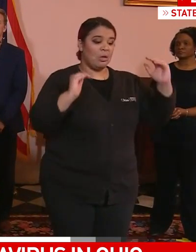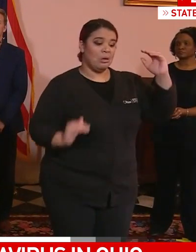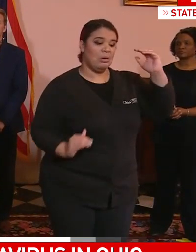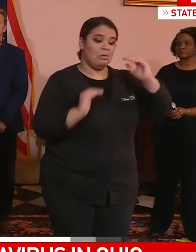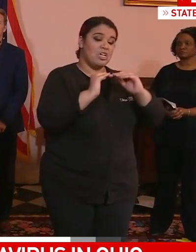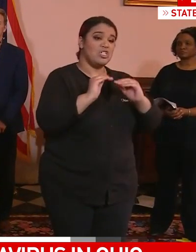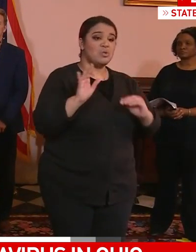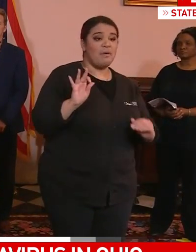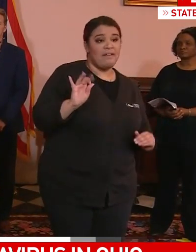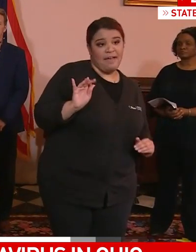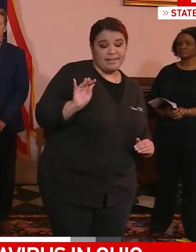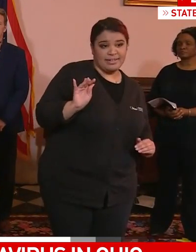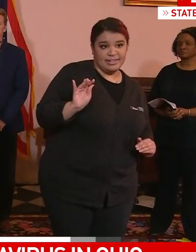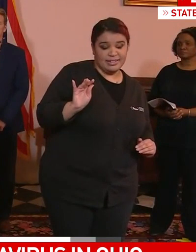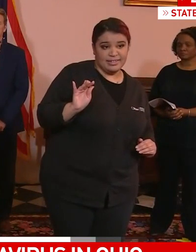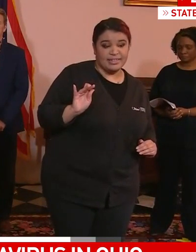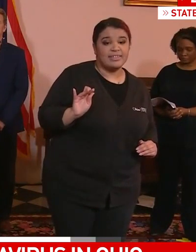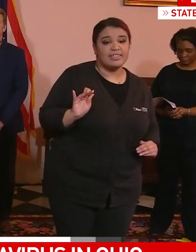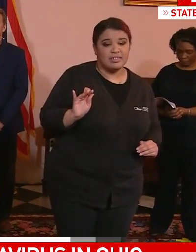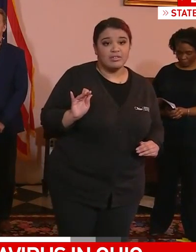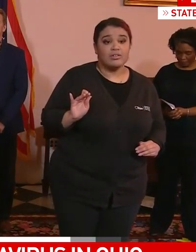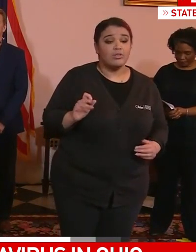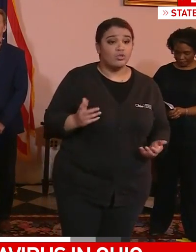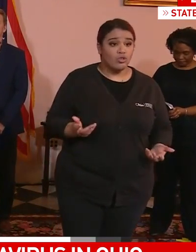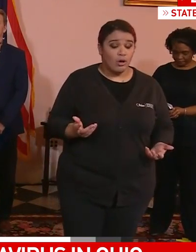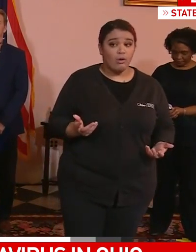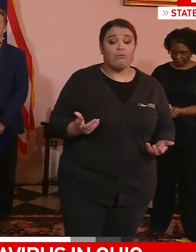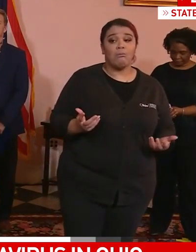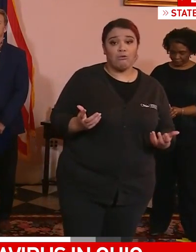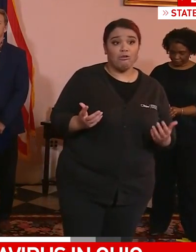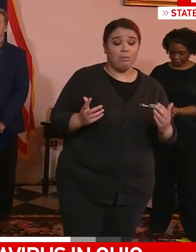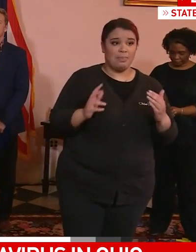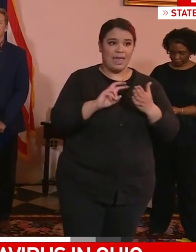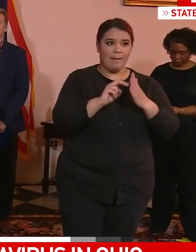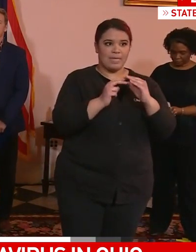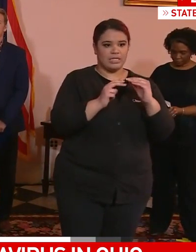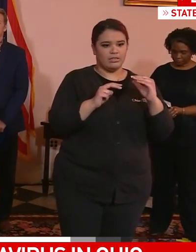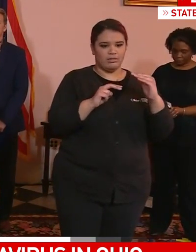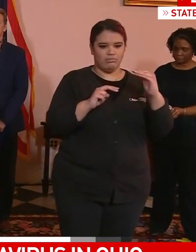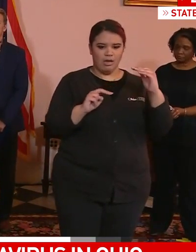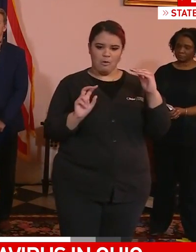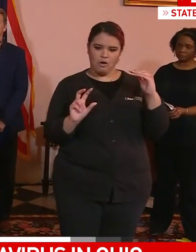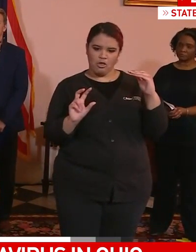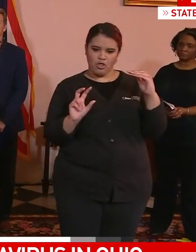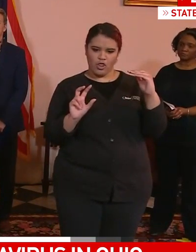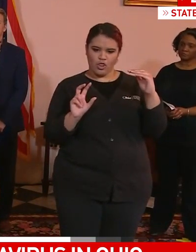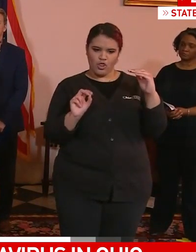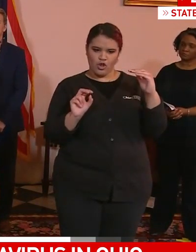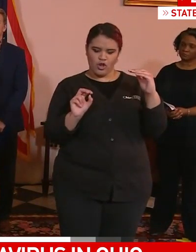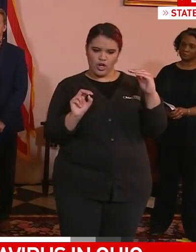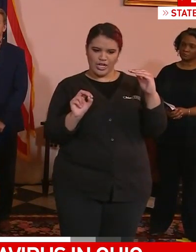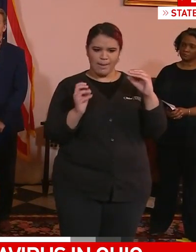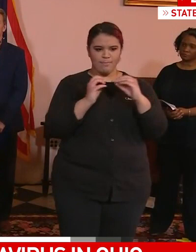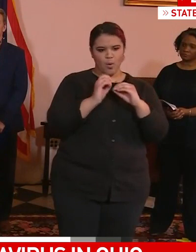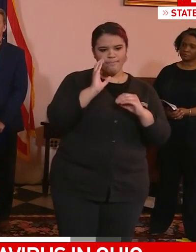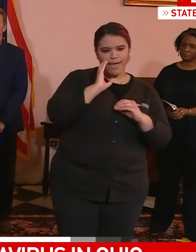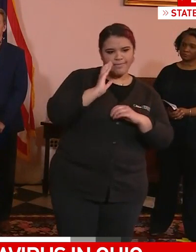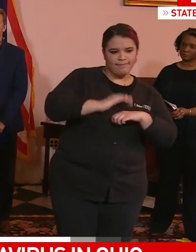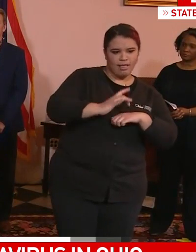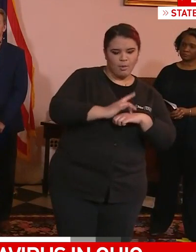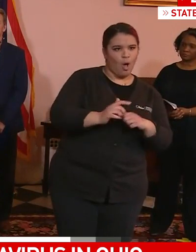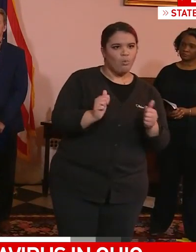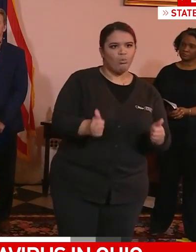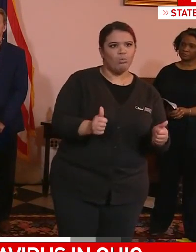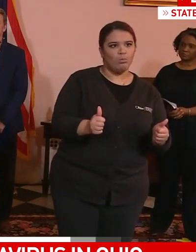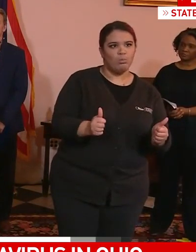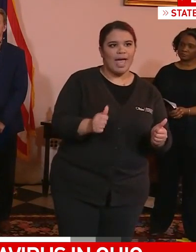low 50s. So essentially, he could add an additional 30 without doing anything particularly extraordinary.